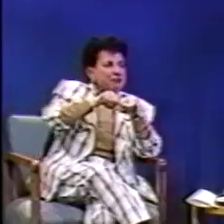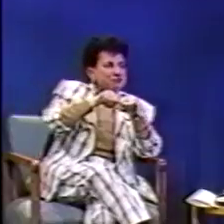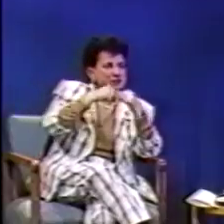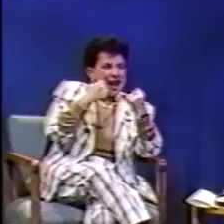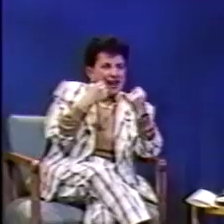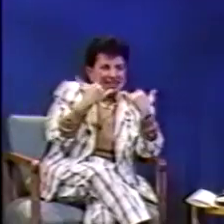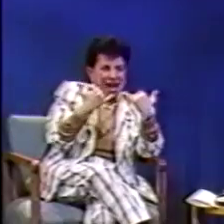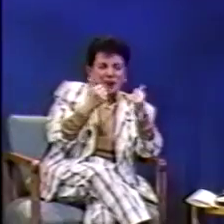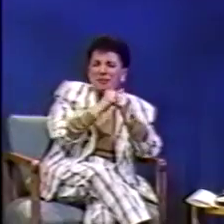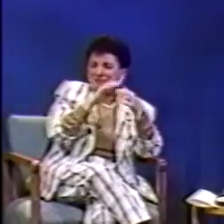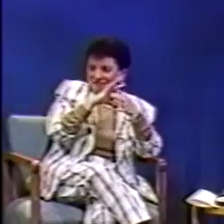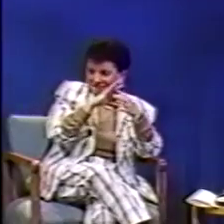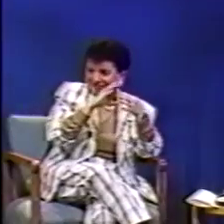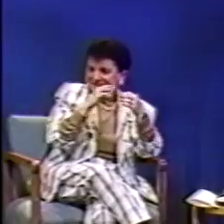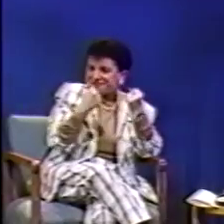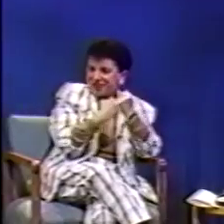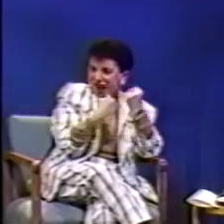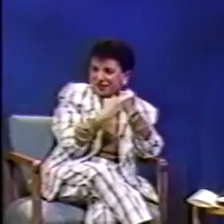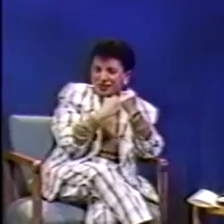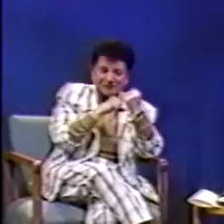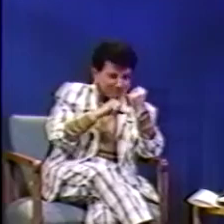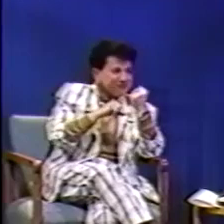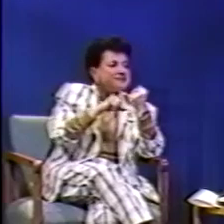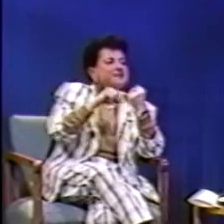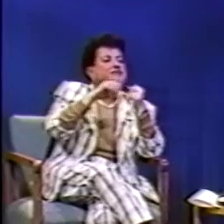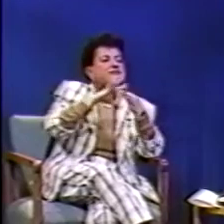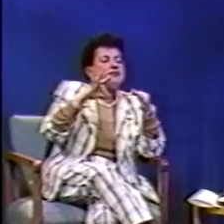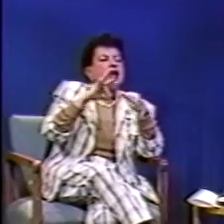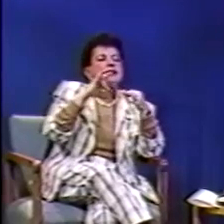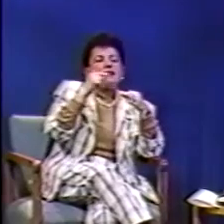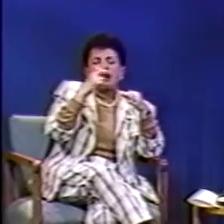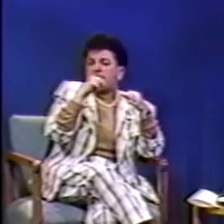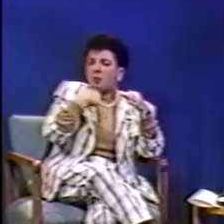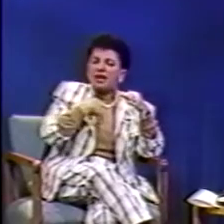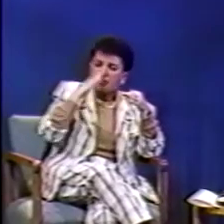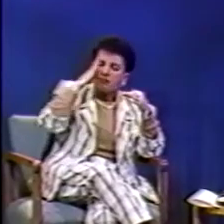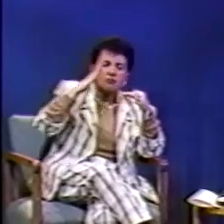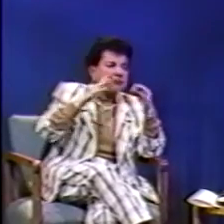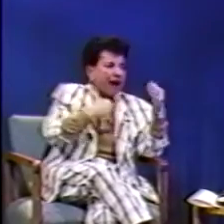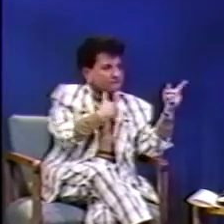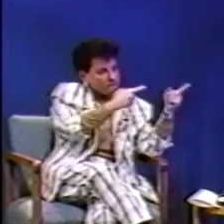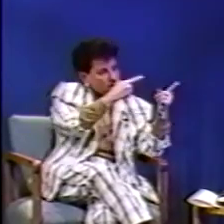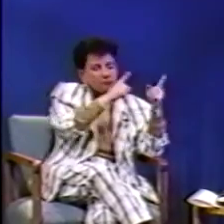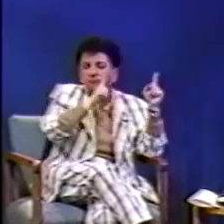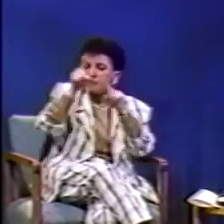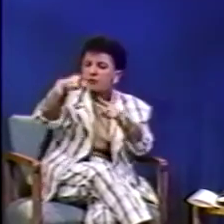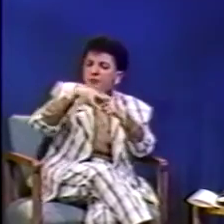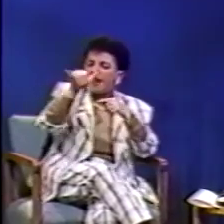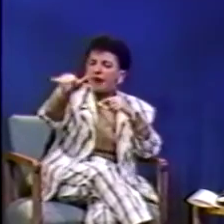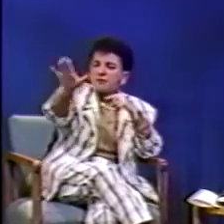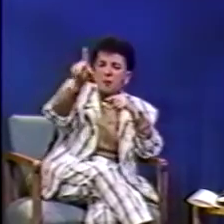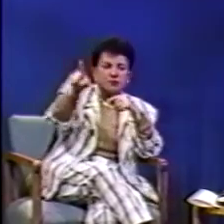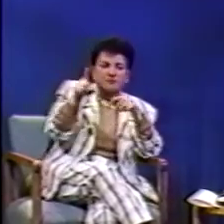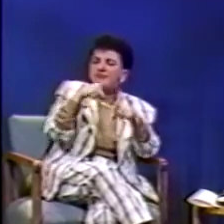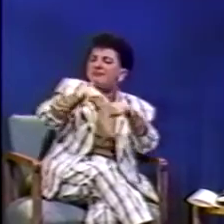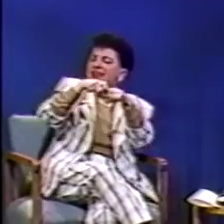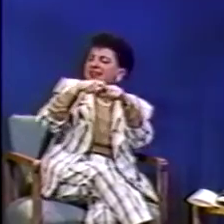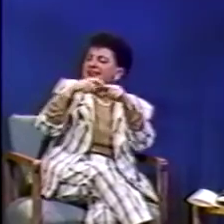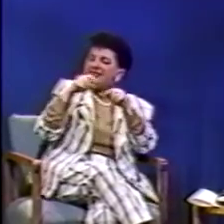that's a great question, but we need to take a break right now to have a message from our sponsor. And so maybe we can have someone here